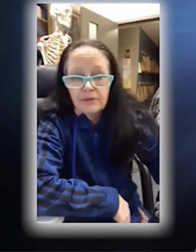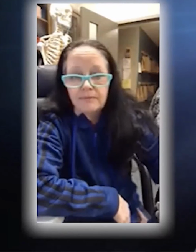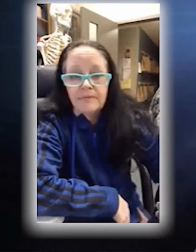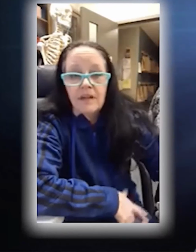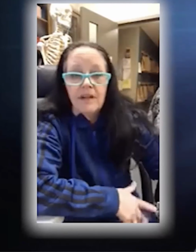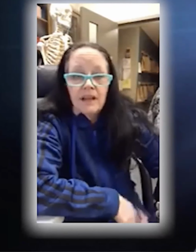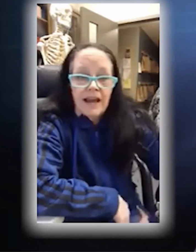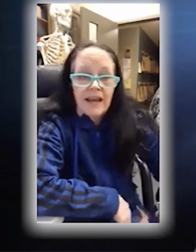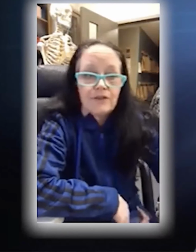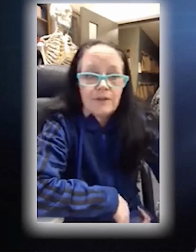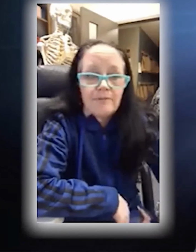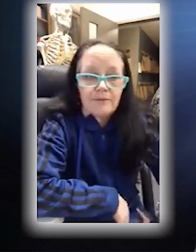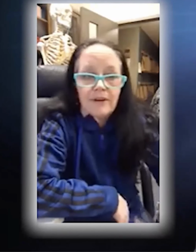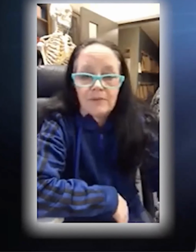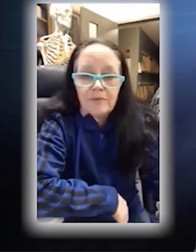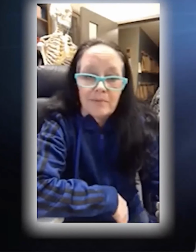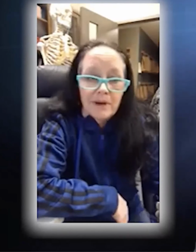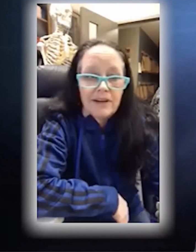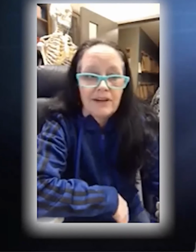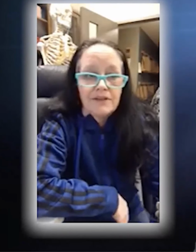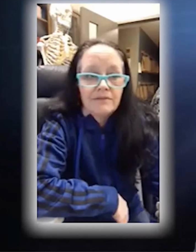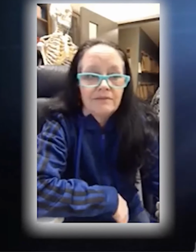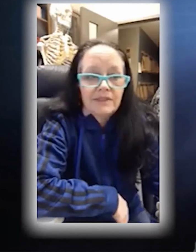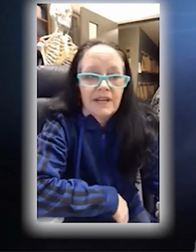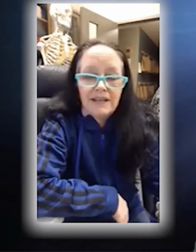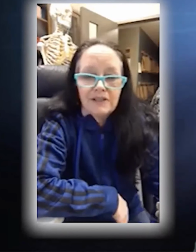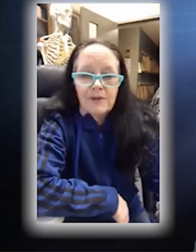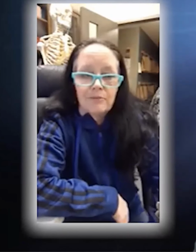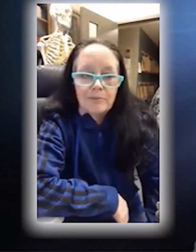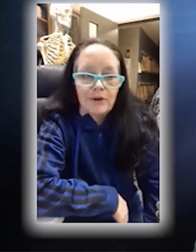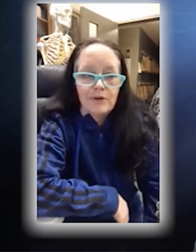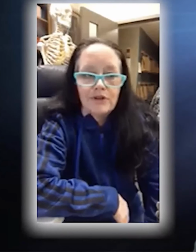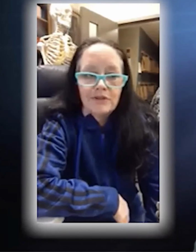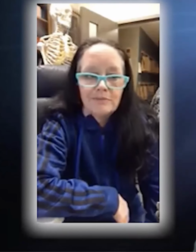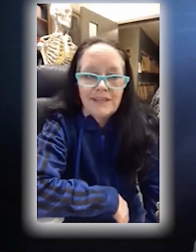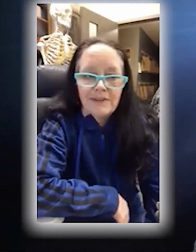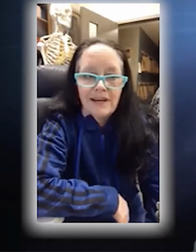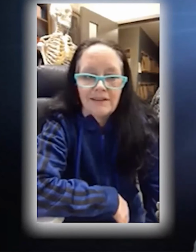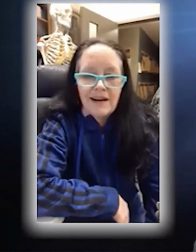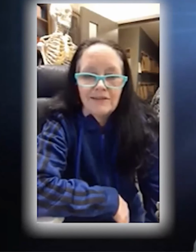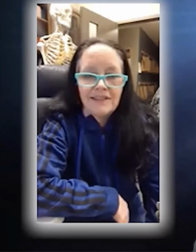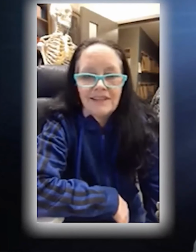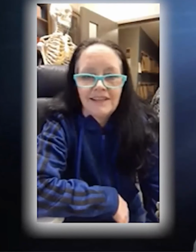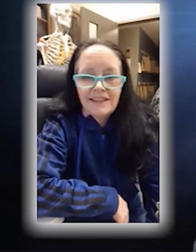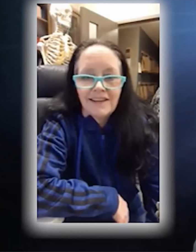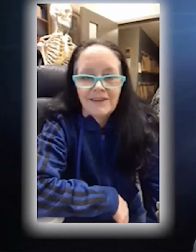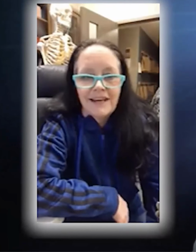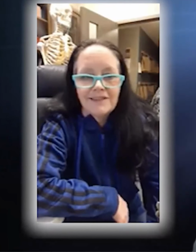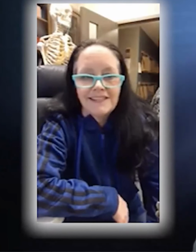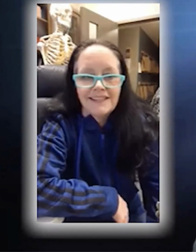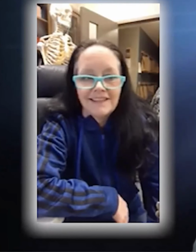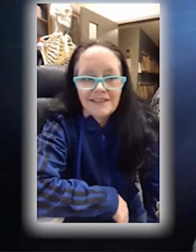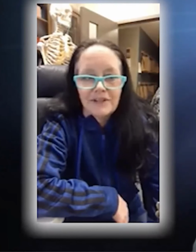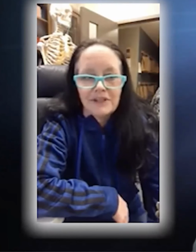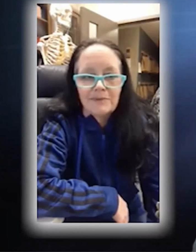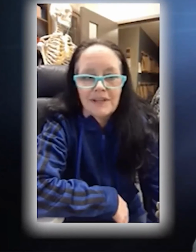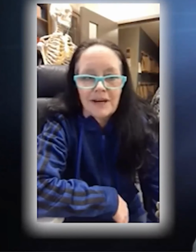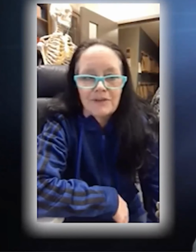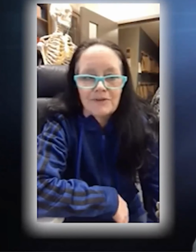in this world. I have a dream for friendship without barriers, kindness without reproach, peace without doubt, love without